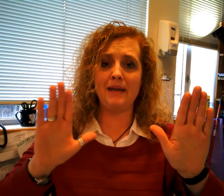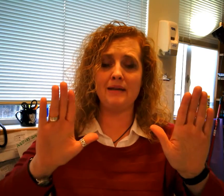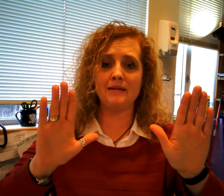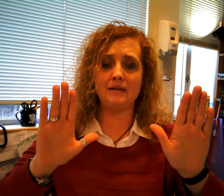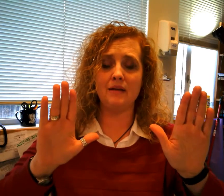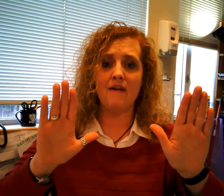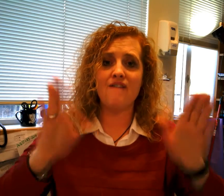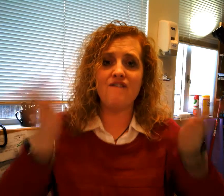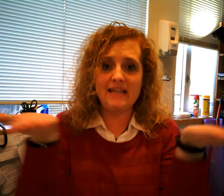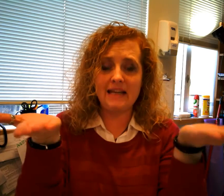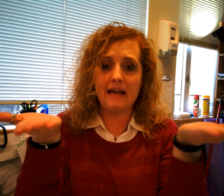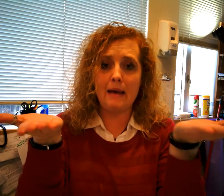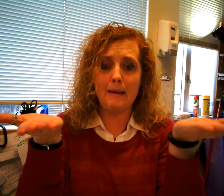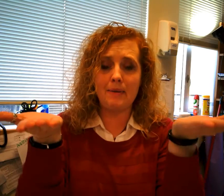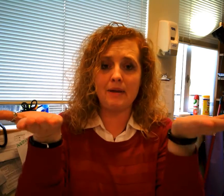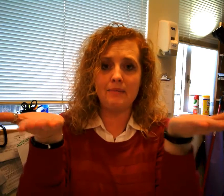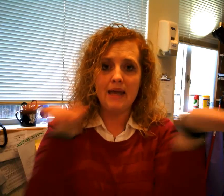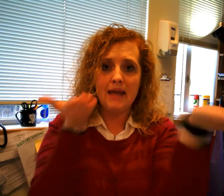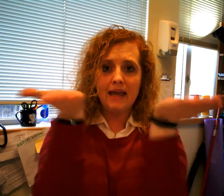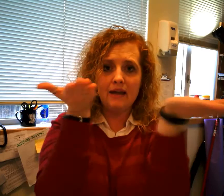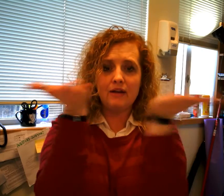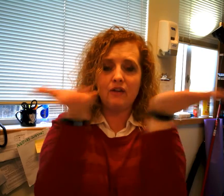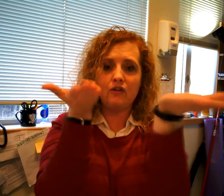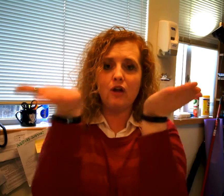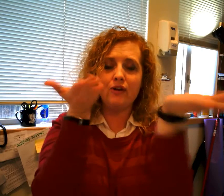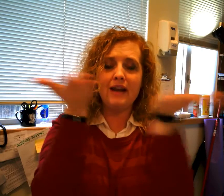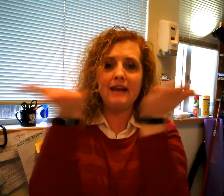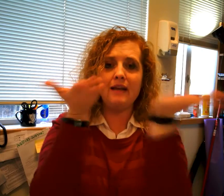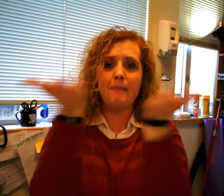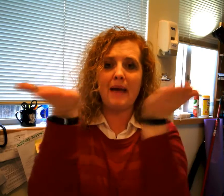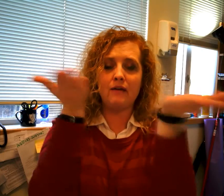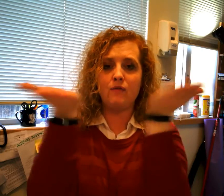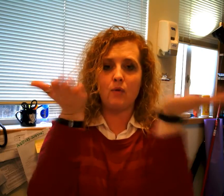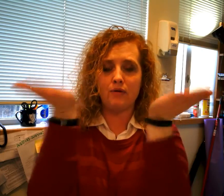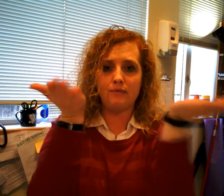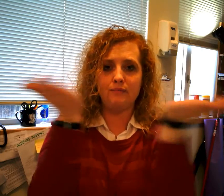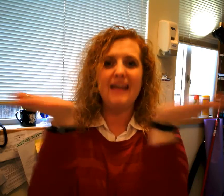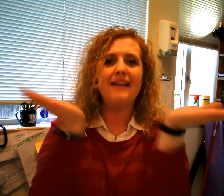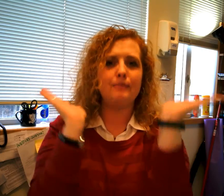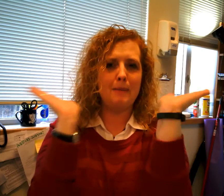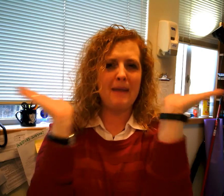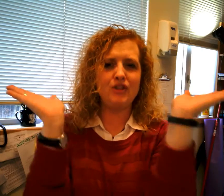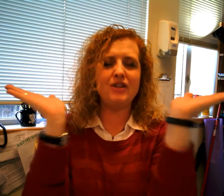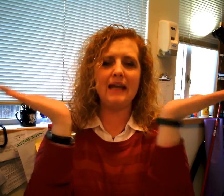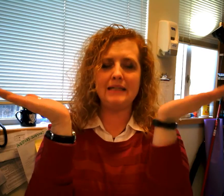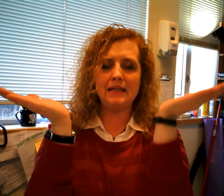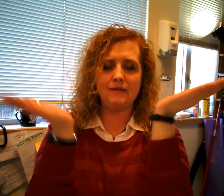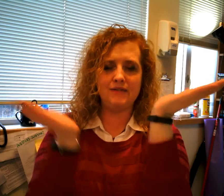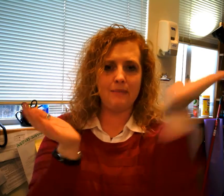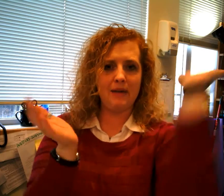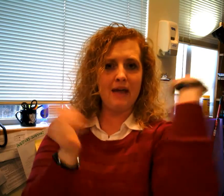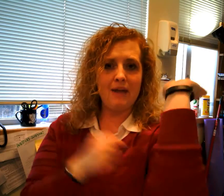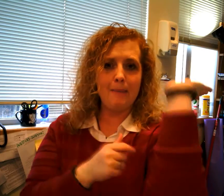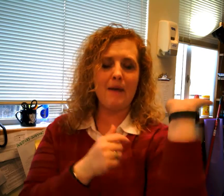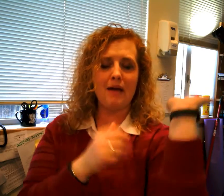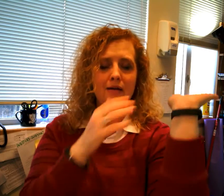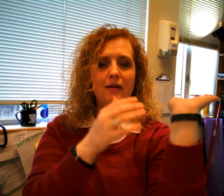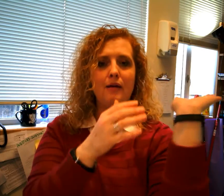Bs facing up, and it's alternating back and forth. Imagine the idea of somebody having a